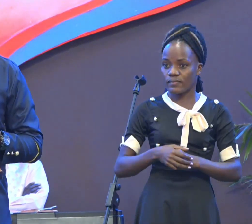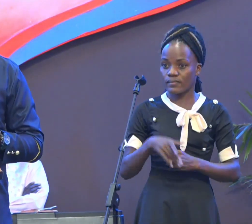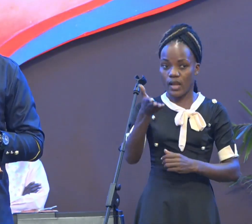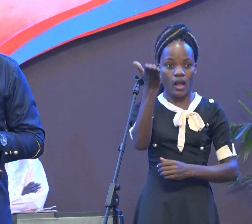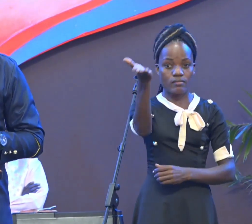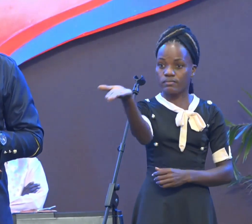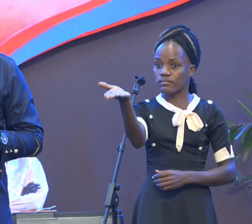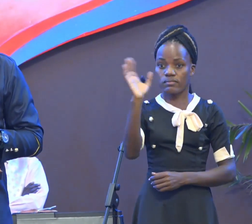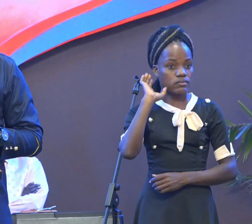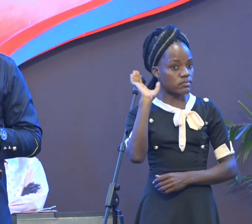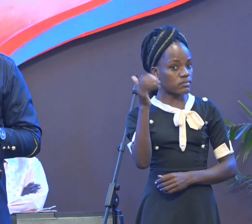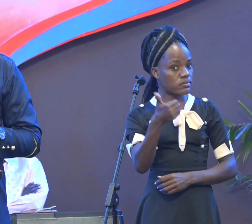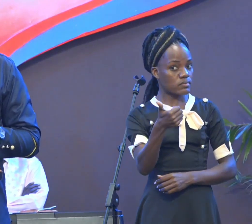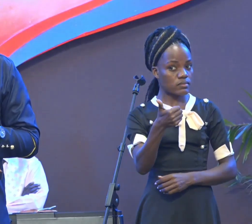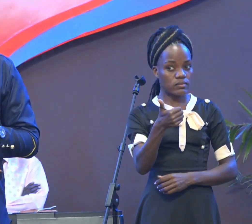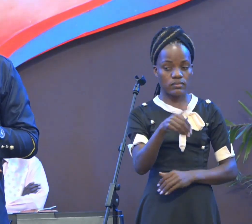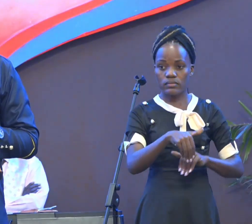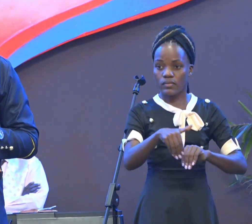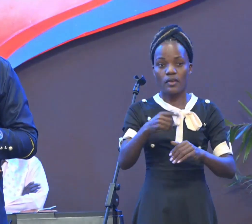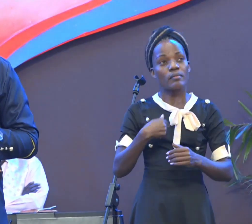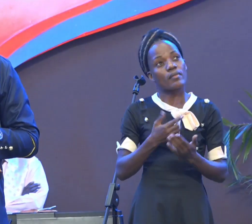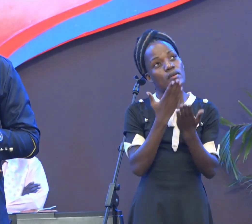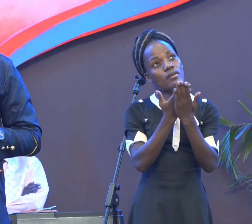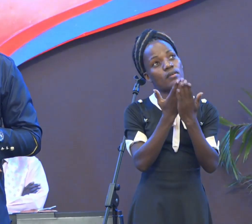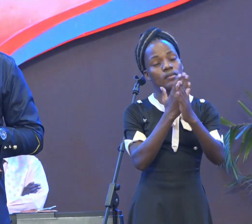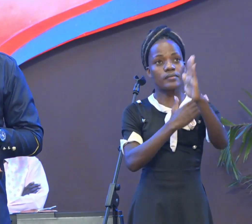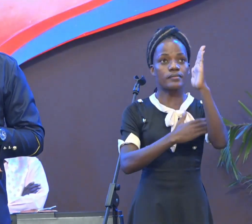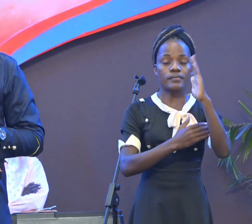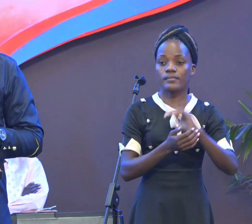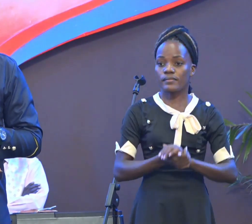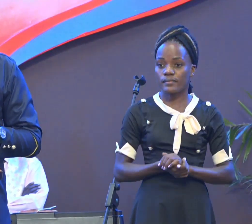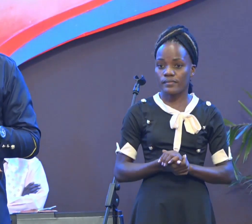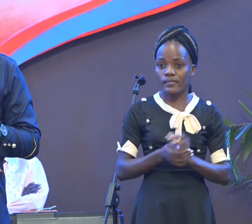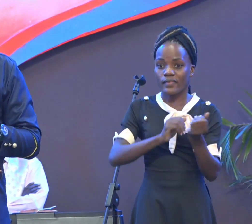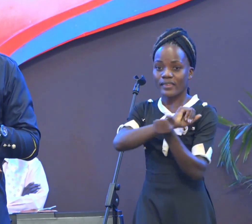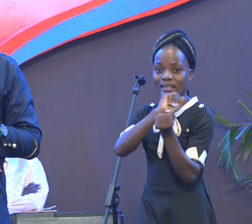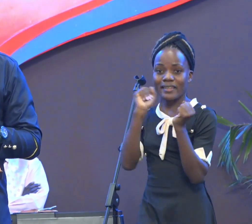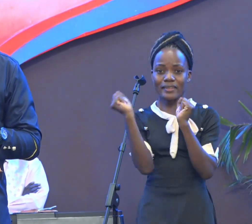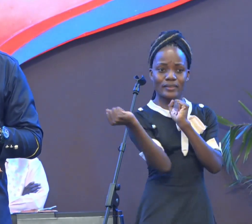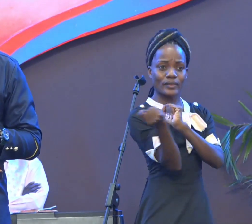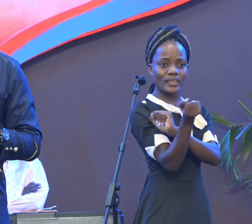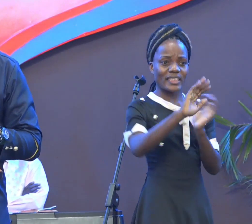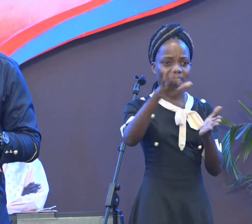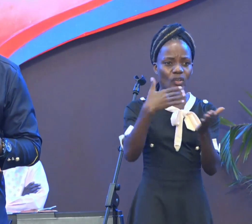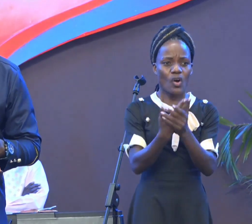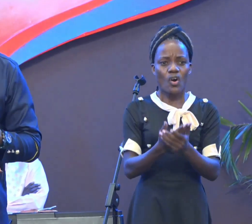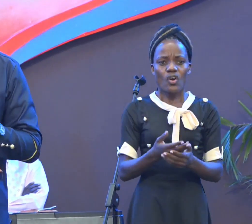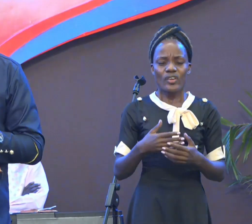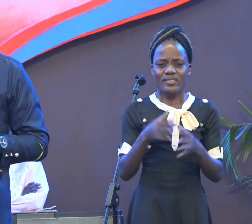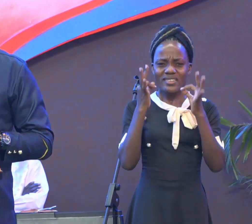Are you still following me? I beseech God to change things that have